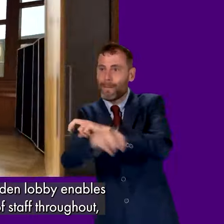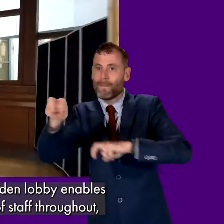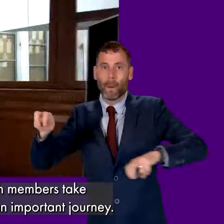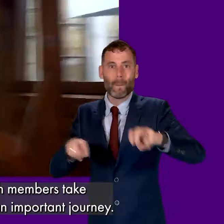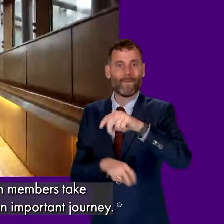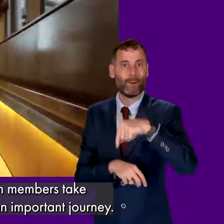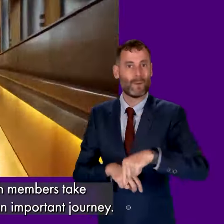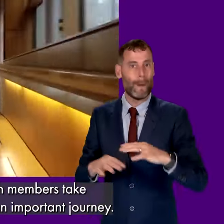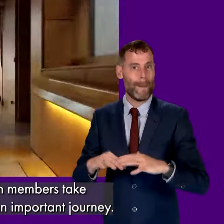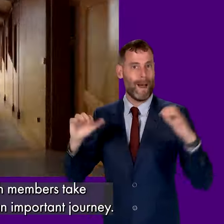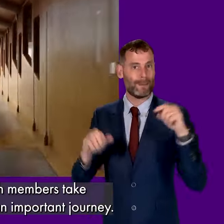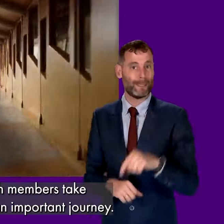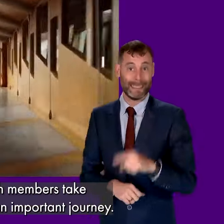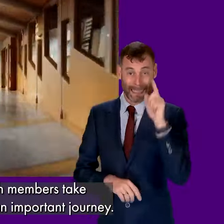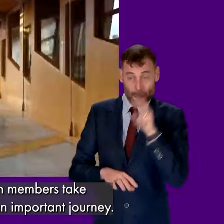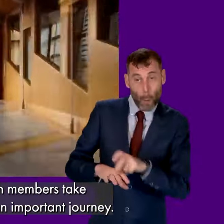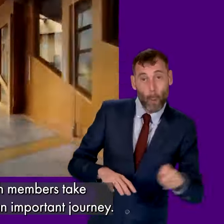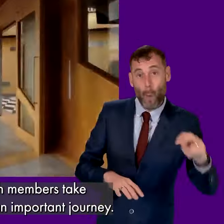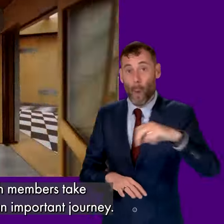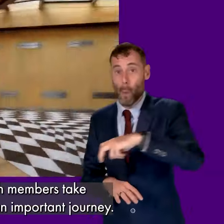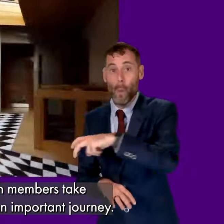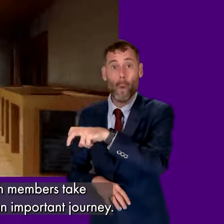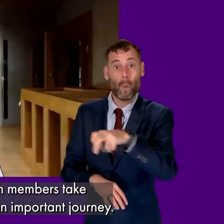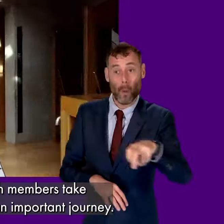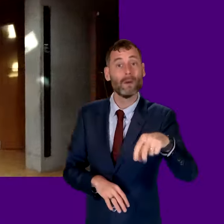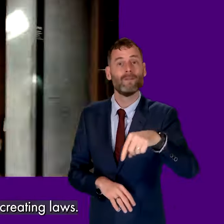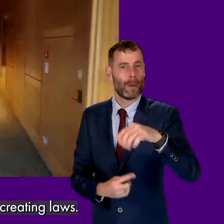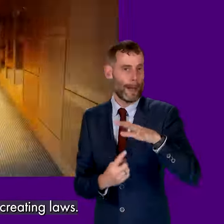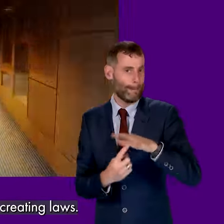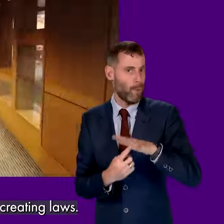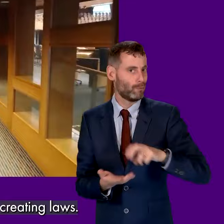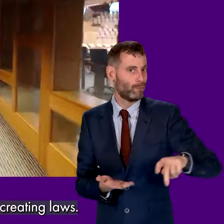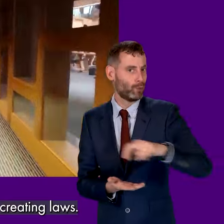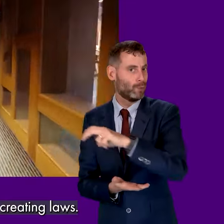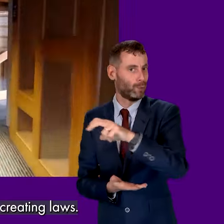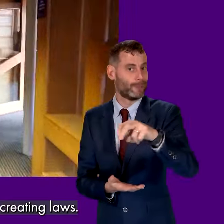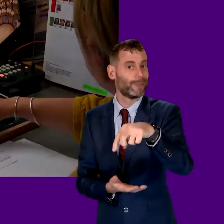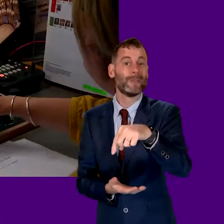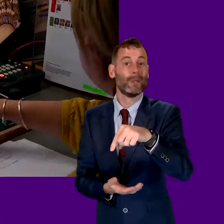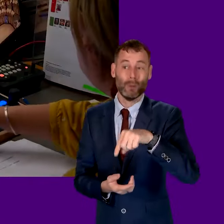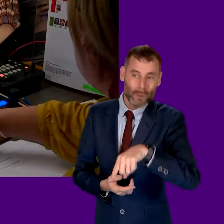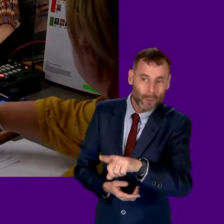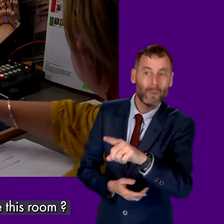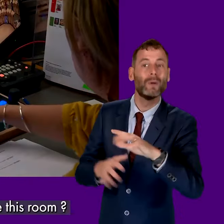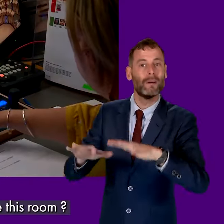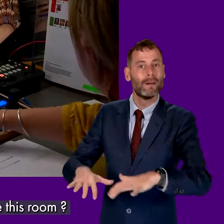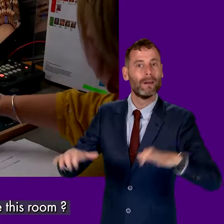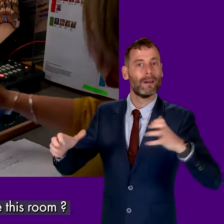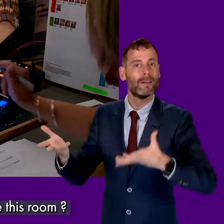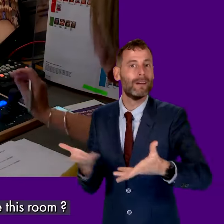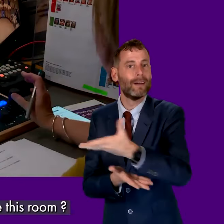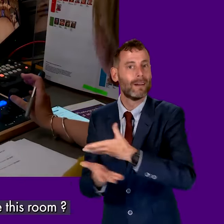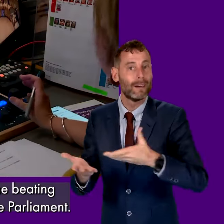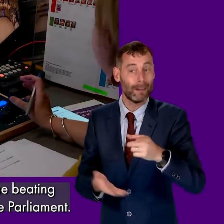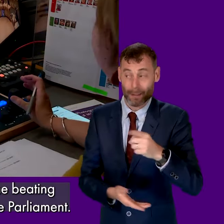throughout. This is the path members take when they make an important journey, the road to creating laws. Recognise this